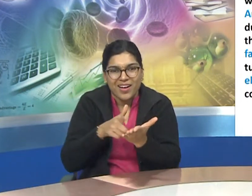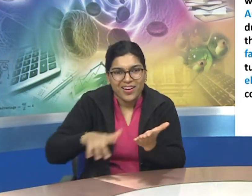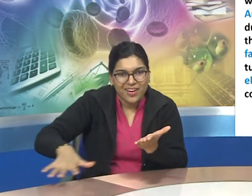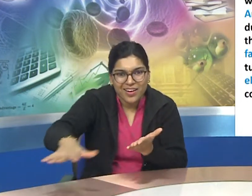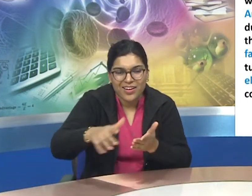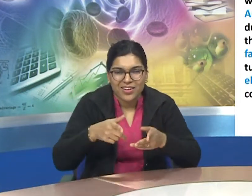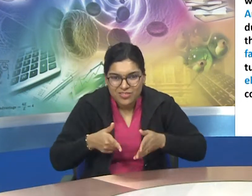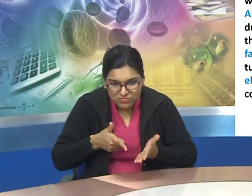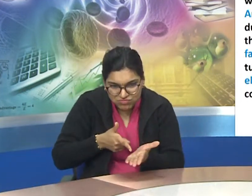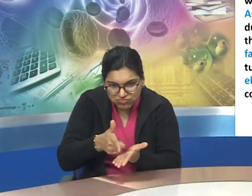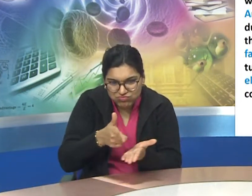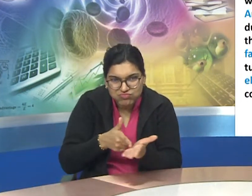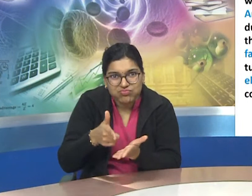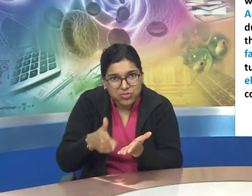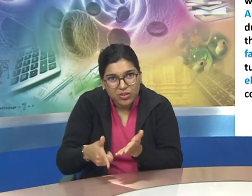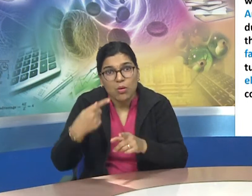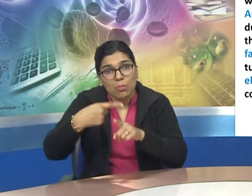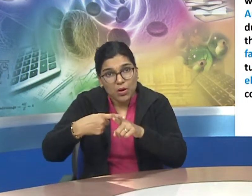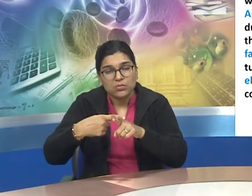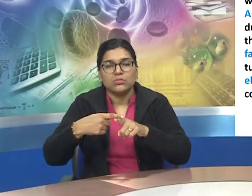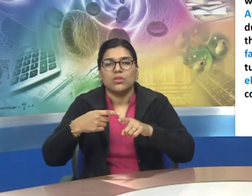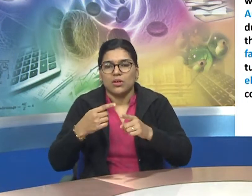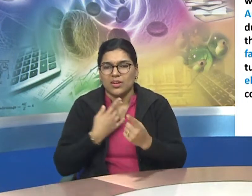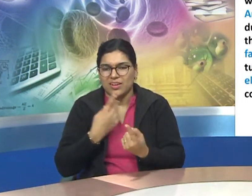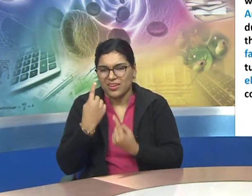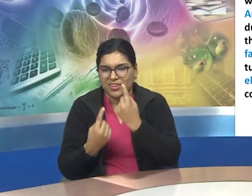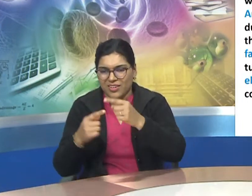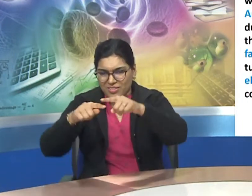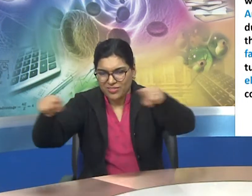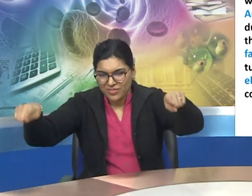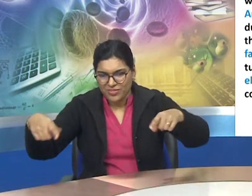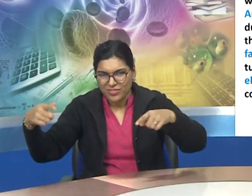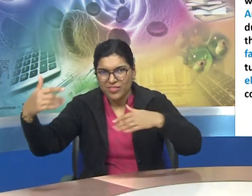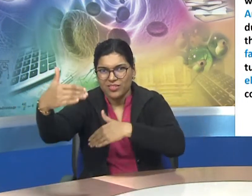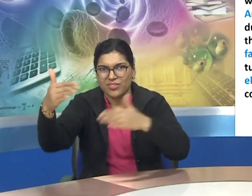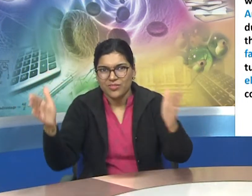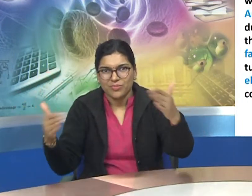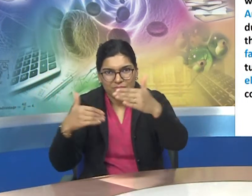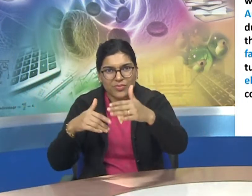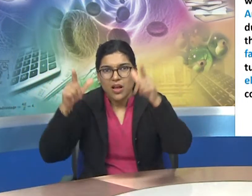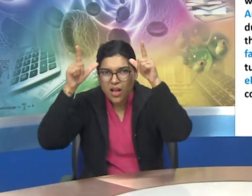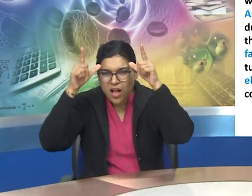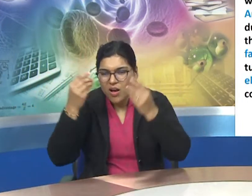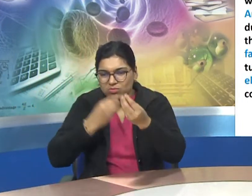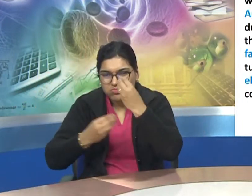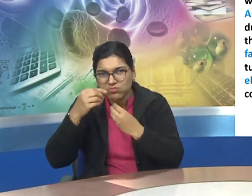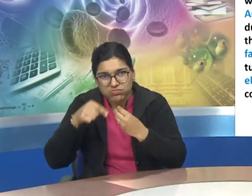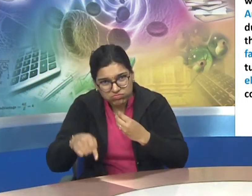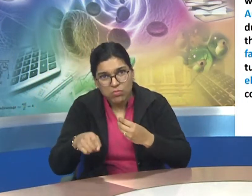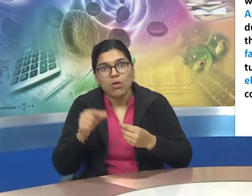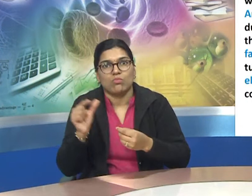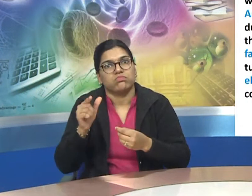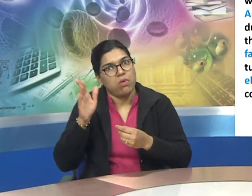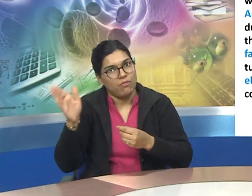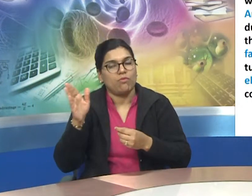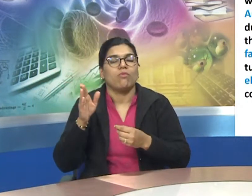And most of them were used to pump water for farms